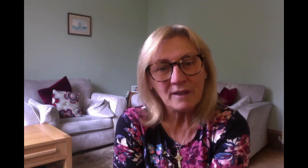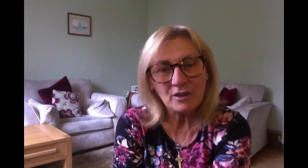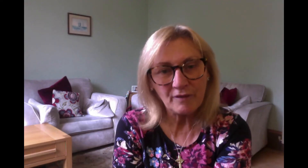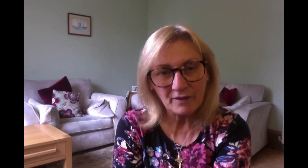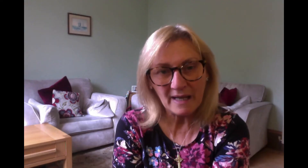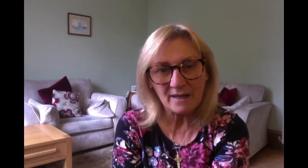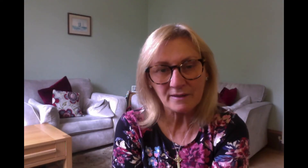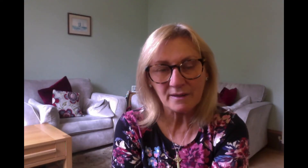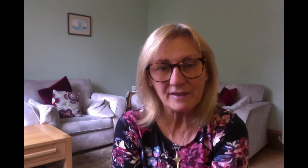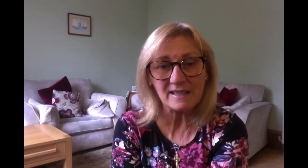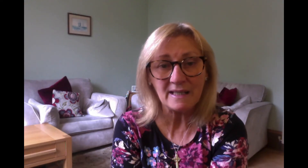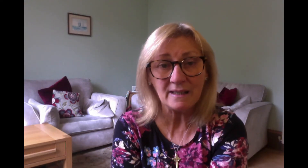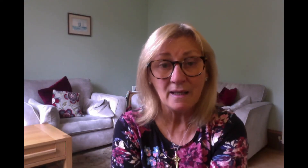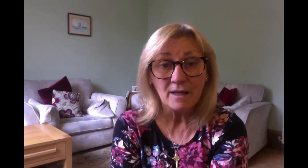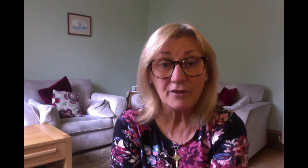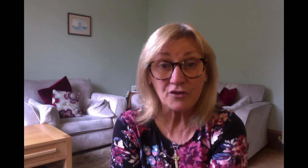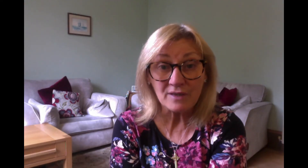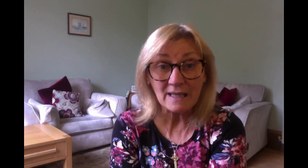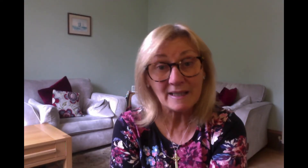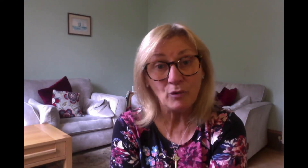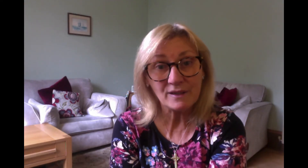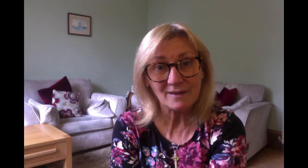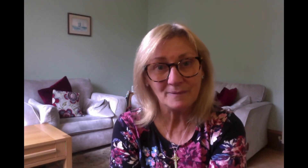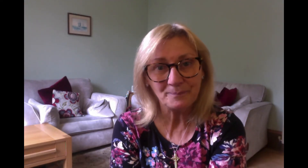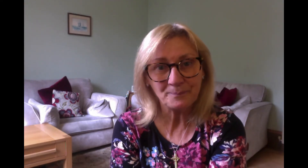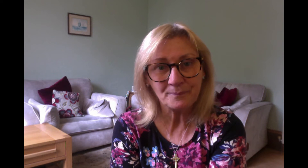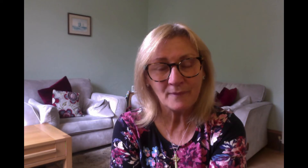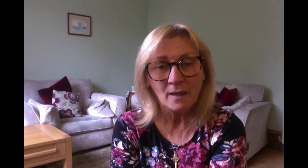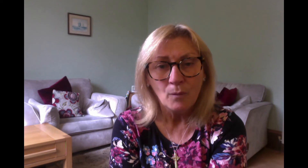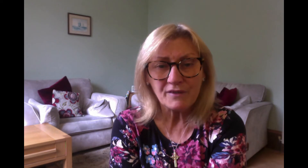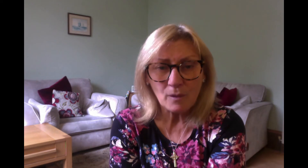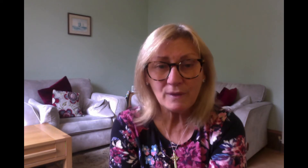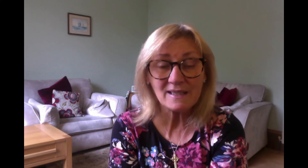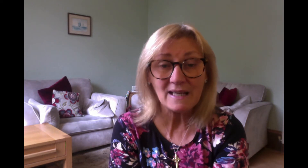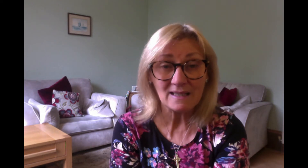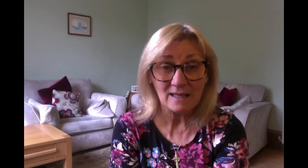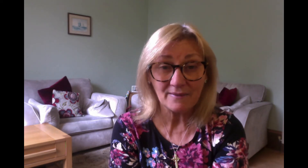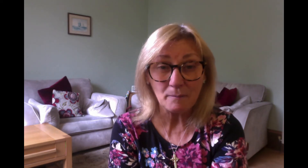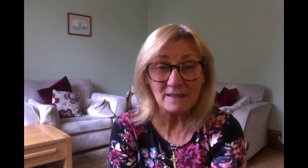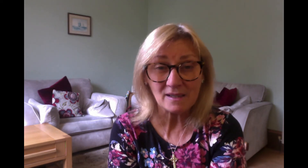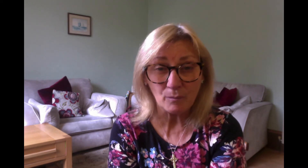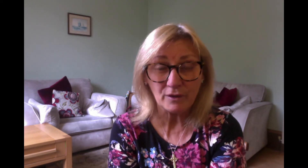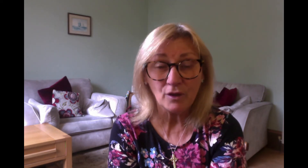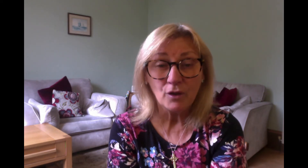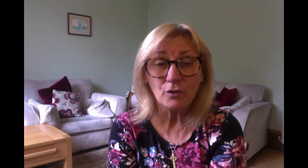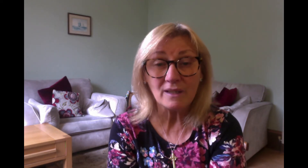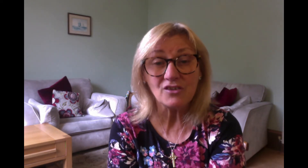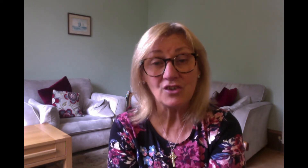You've ever heard the saying, the green-eyed monster? Well, if someone says that, they mean someone who is